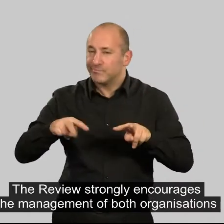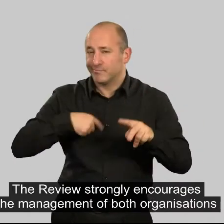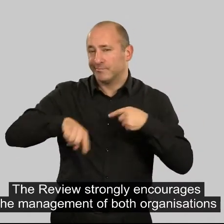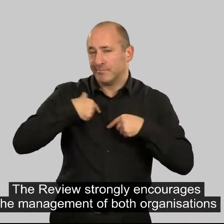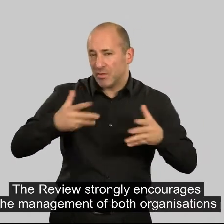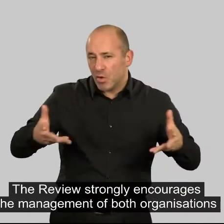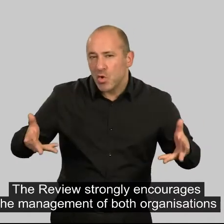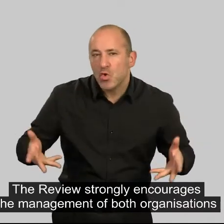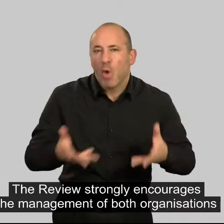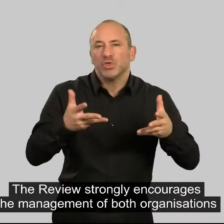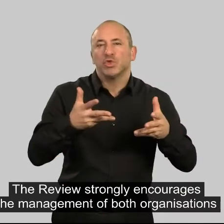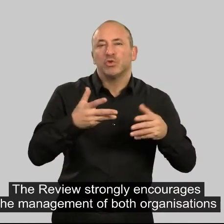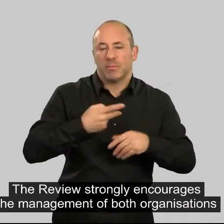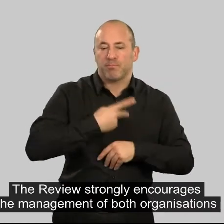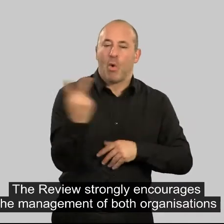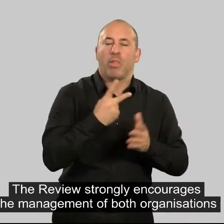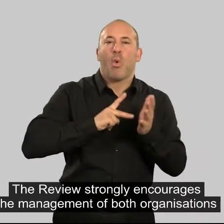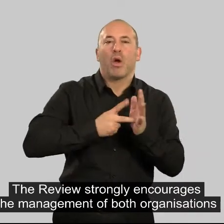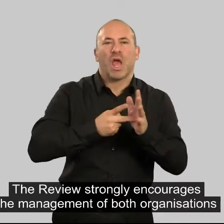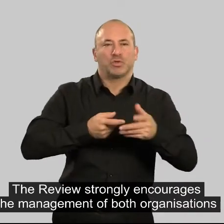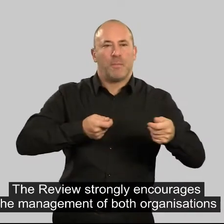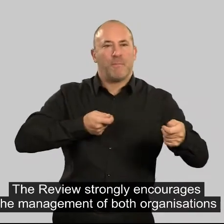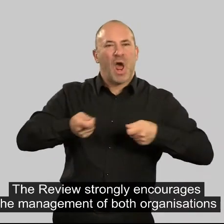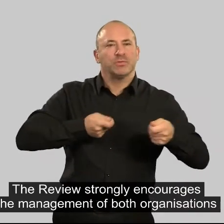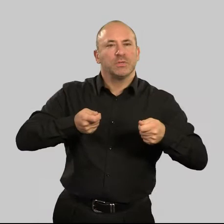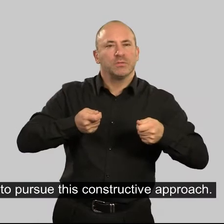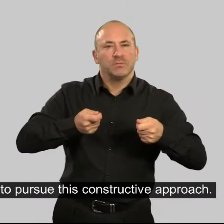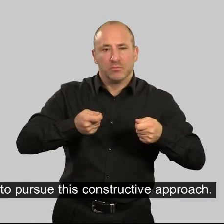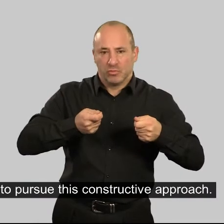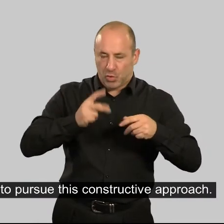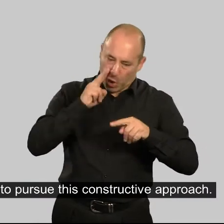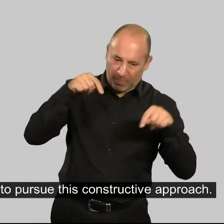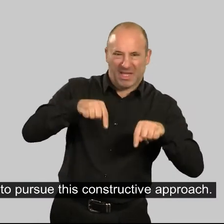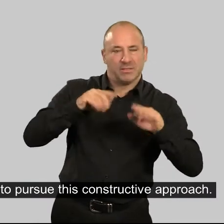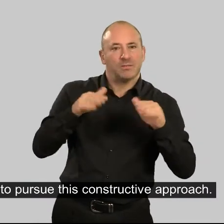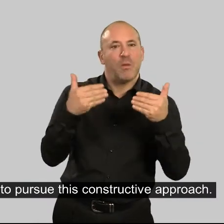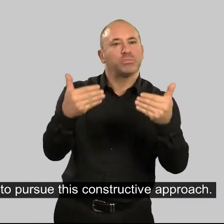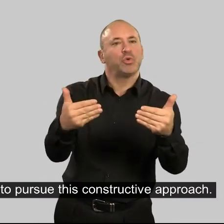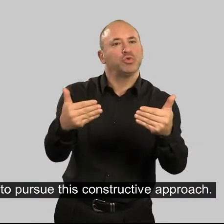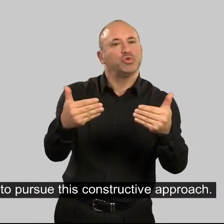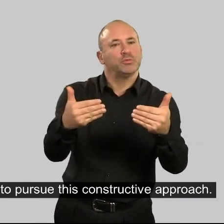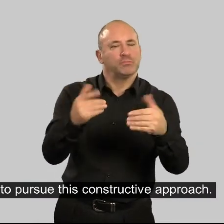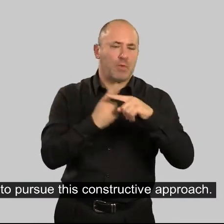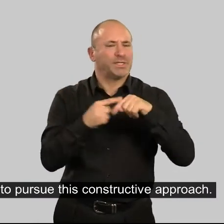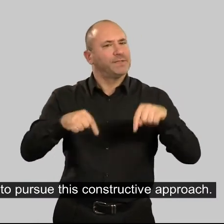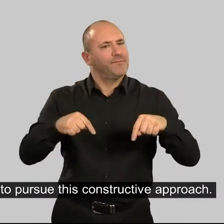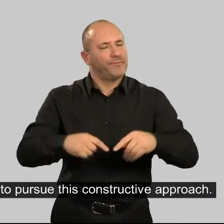The review strongly encourages the management of both organisations to pursue this constructive approach.